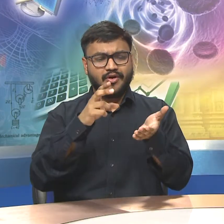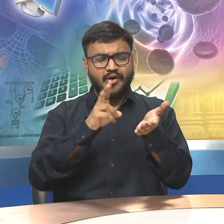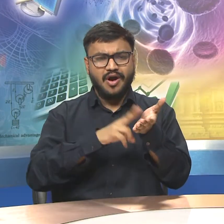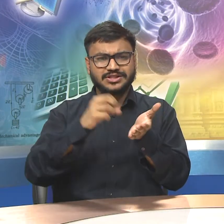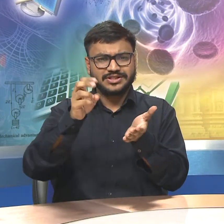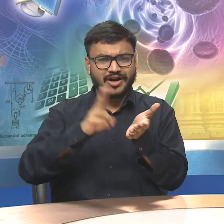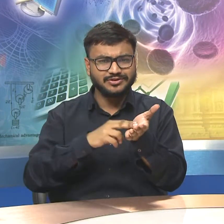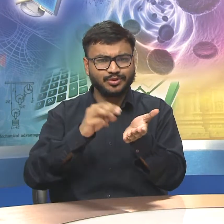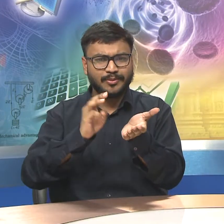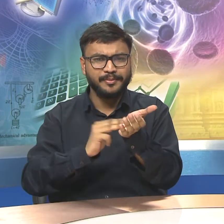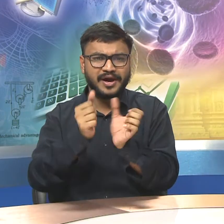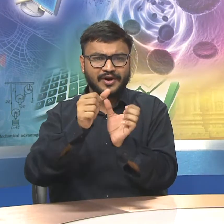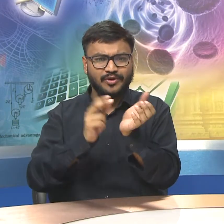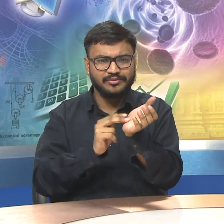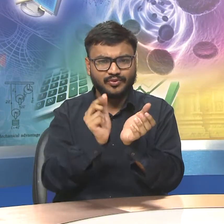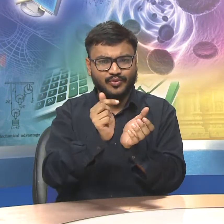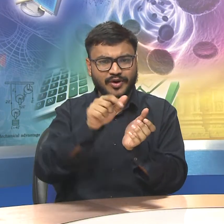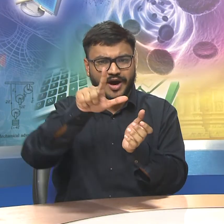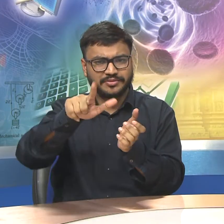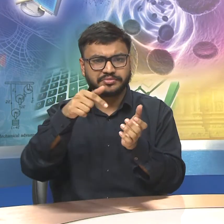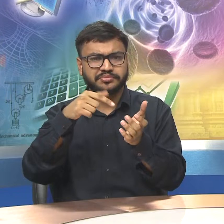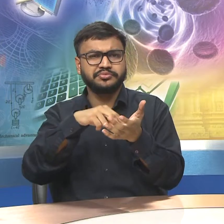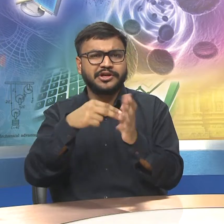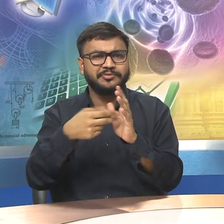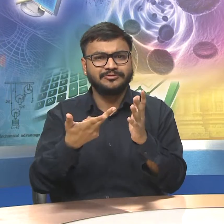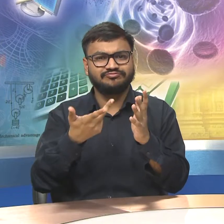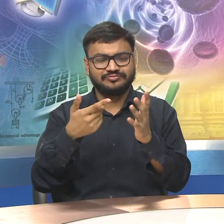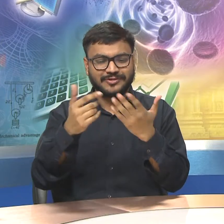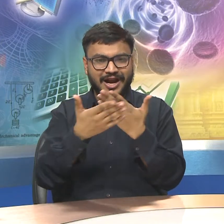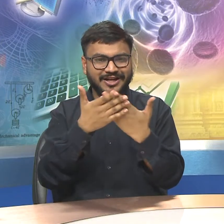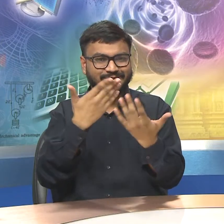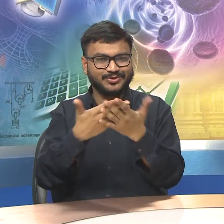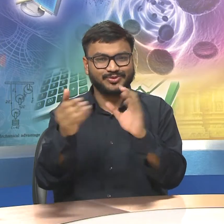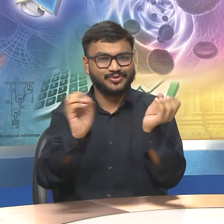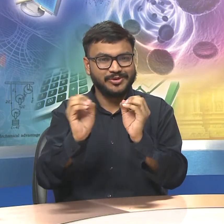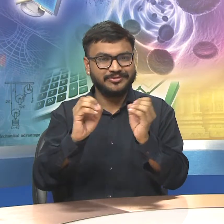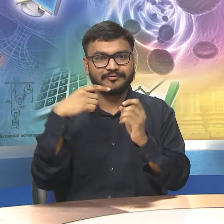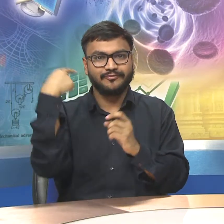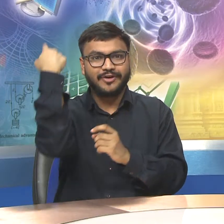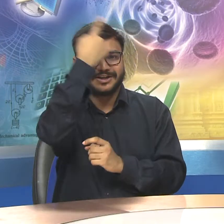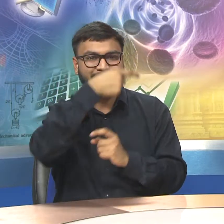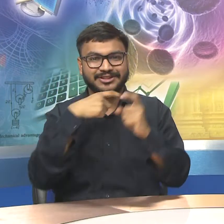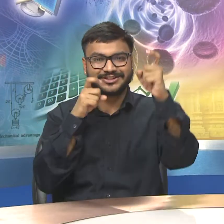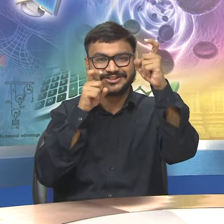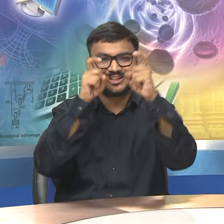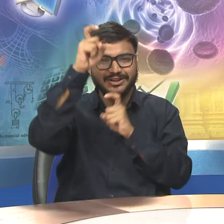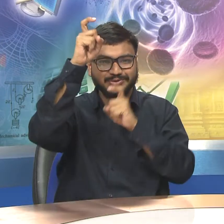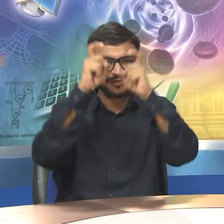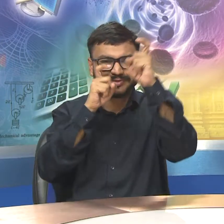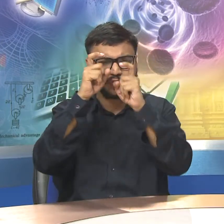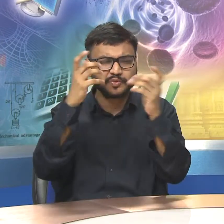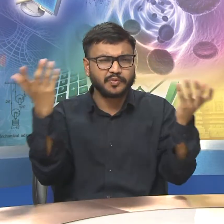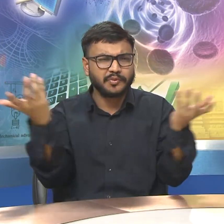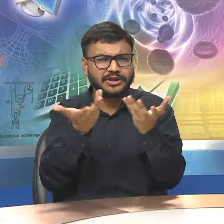Let's start non-manual parts of sign.